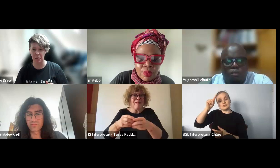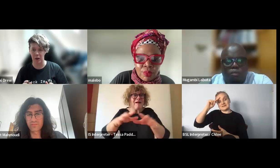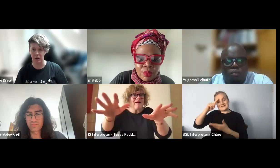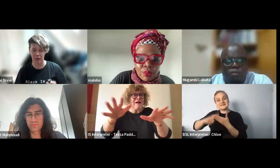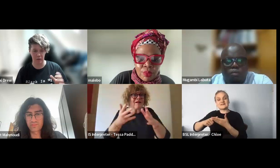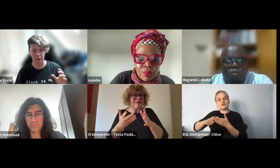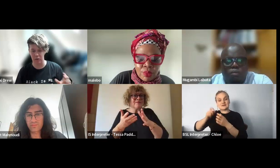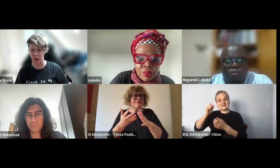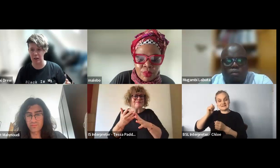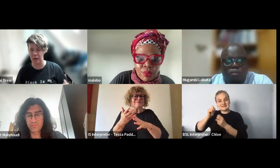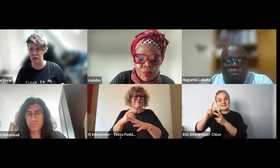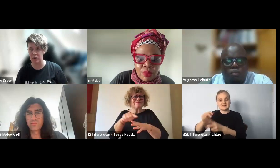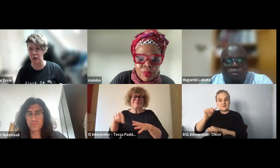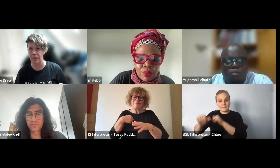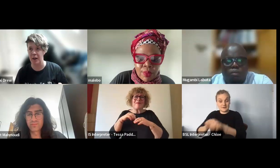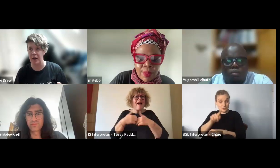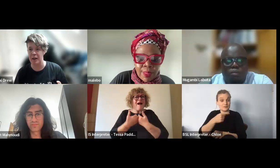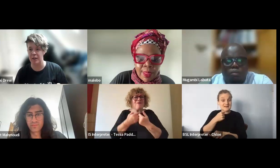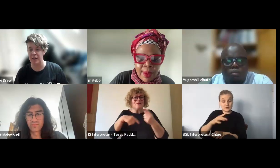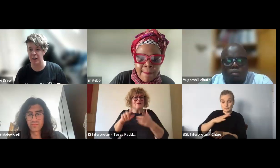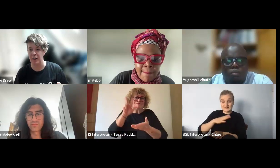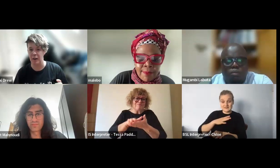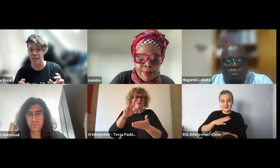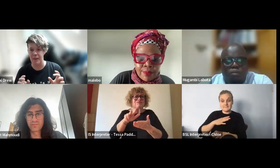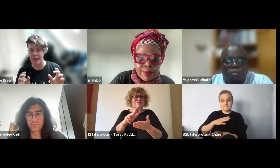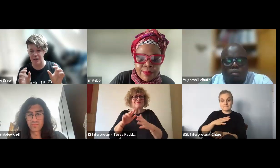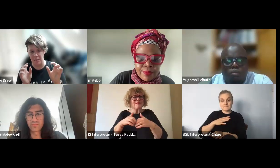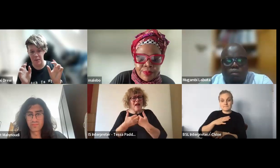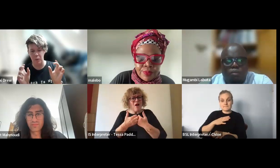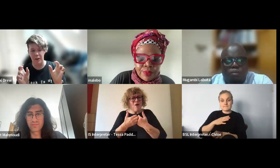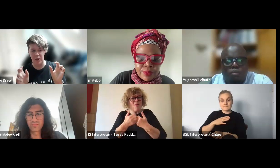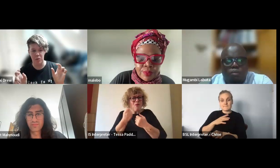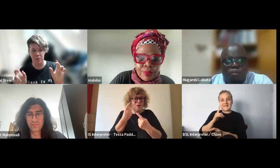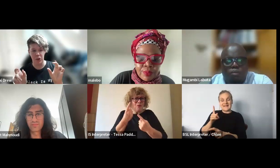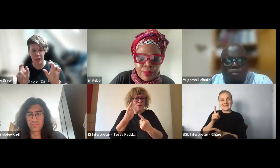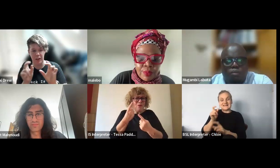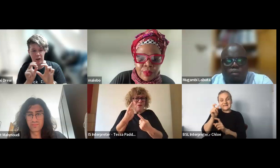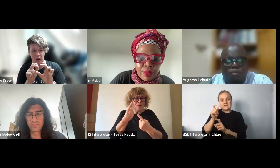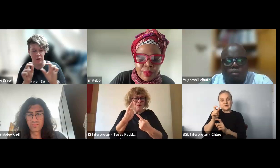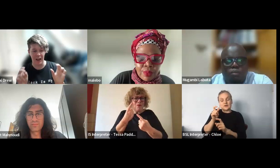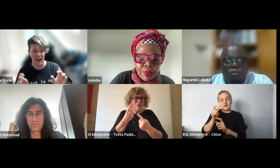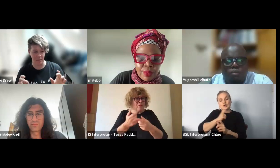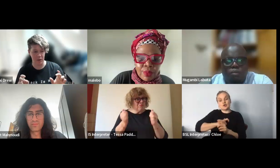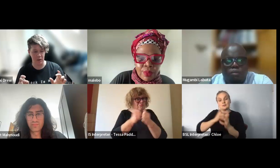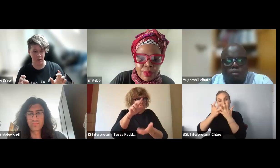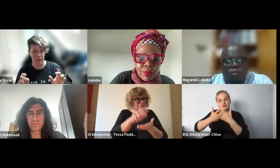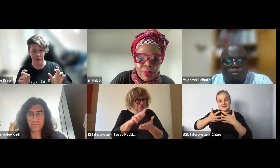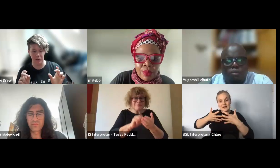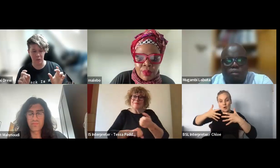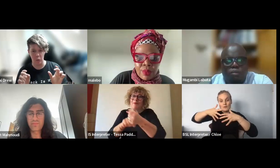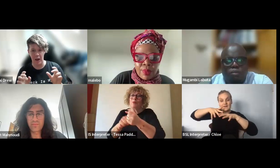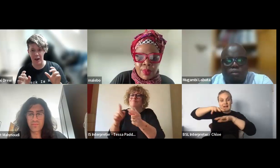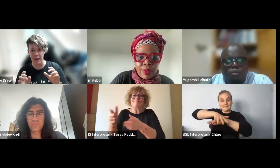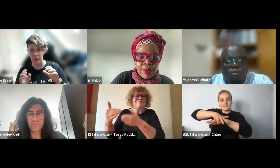to the component, as you rightly touched on, is that it's that bit where the human machine overlaps